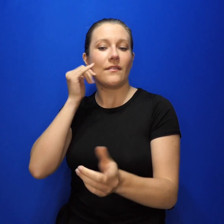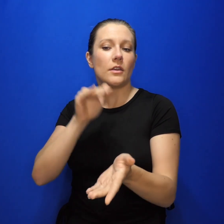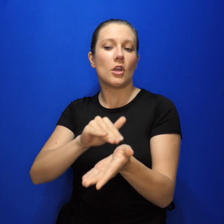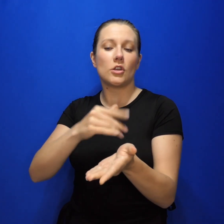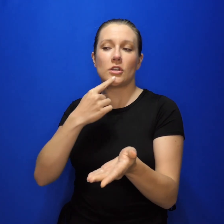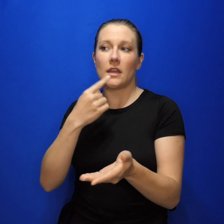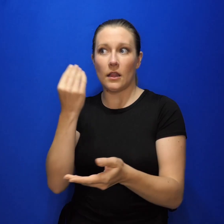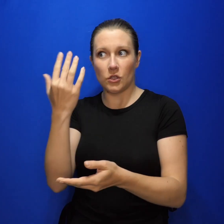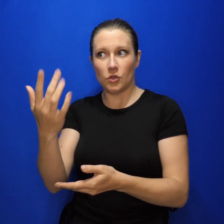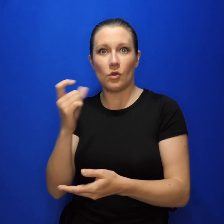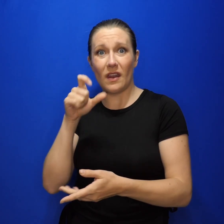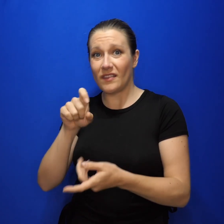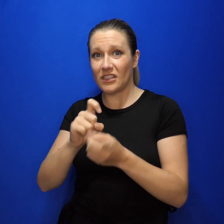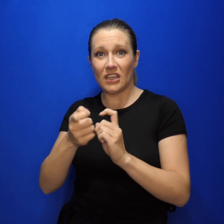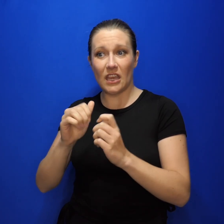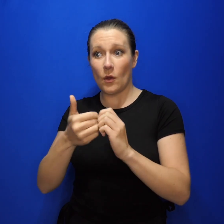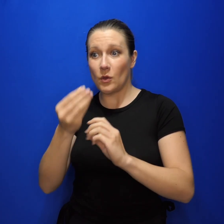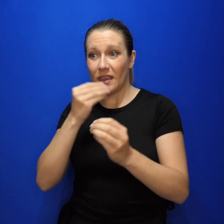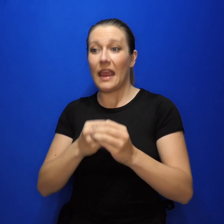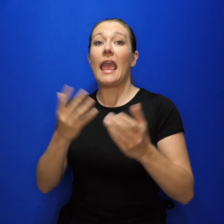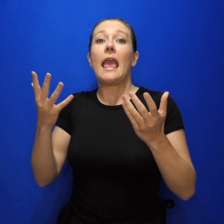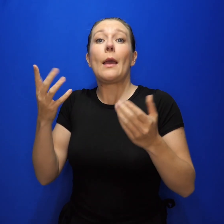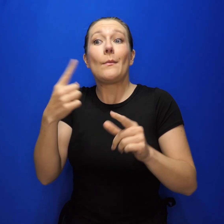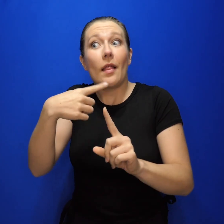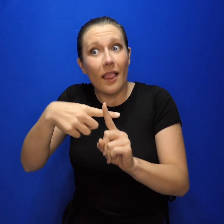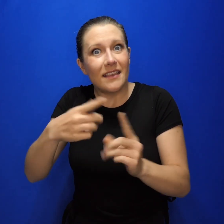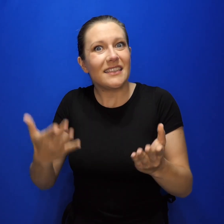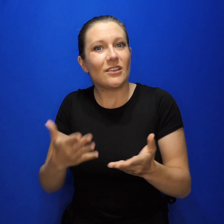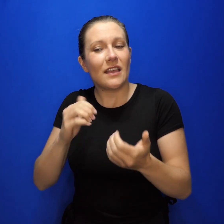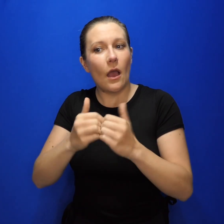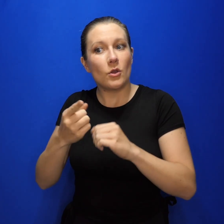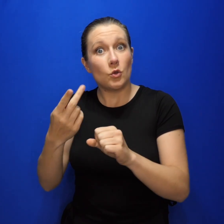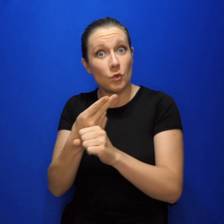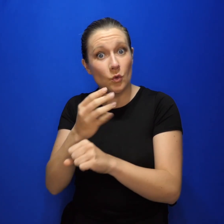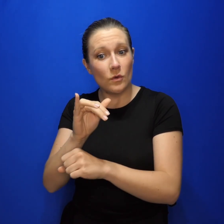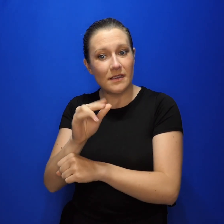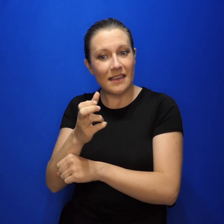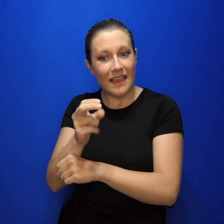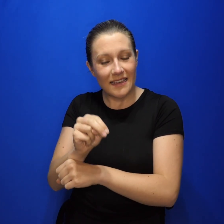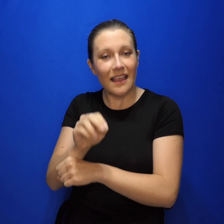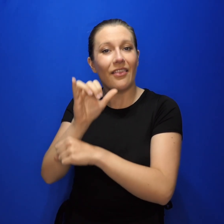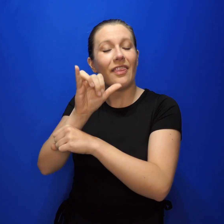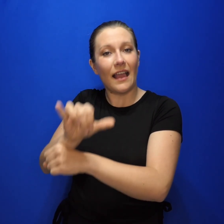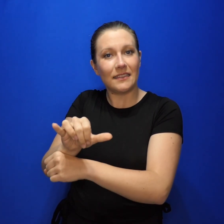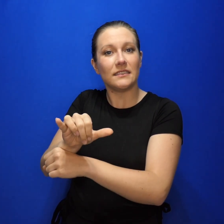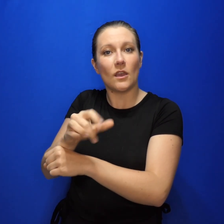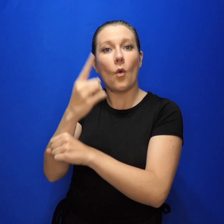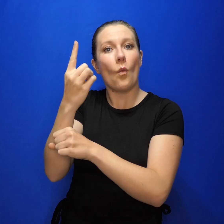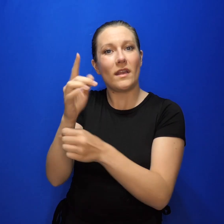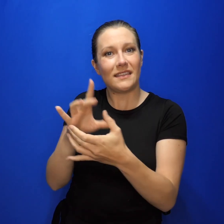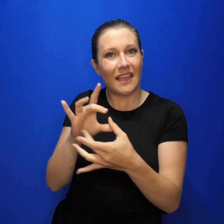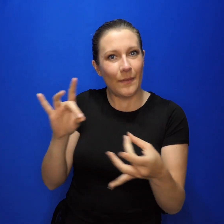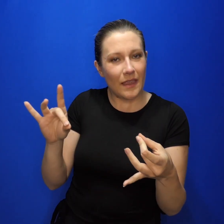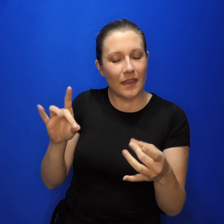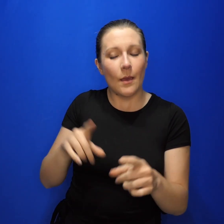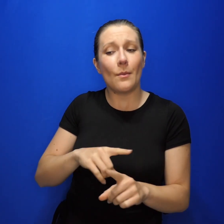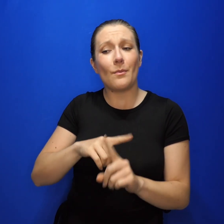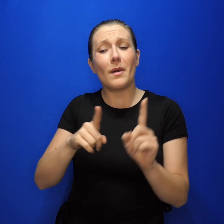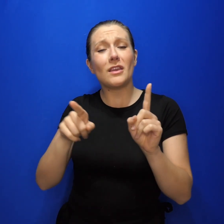says you don't have to change how you eat and here's how you use insulin to make that true, that's one statement. But you are also